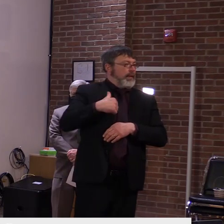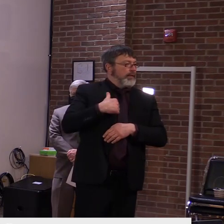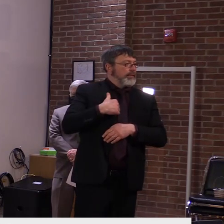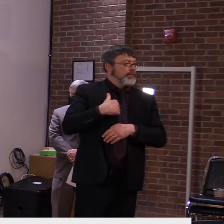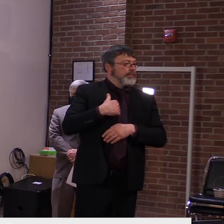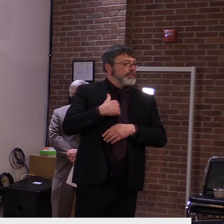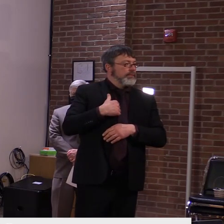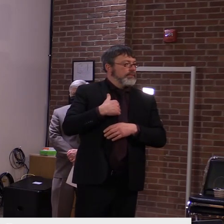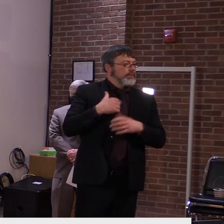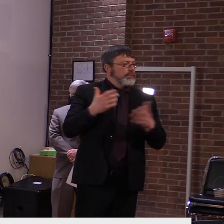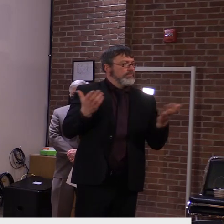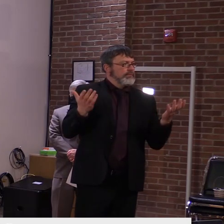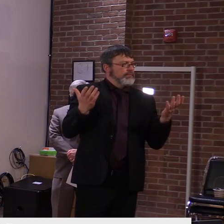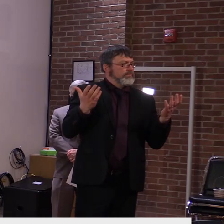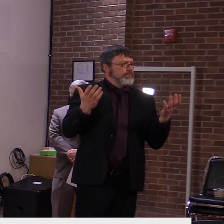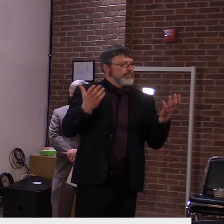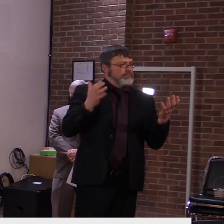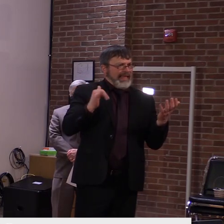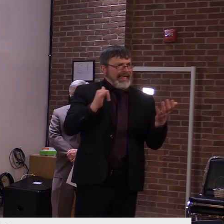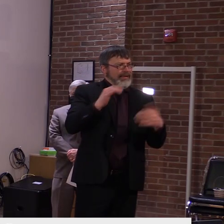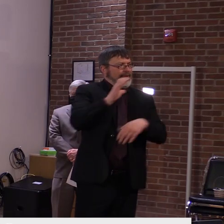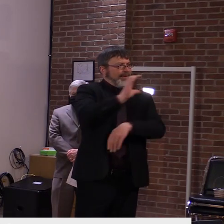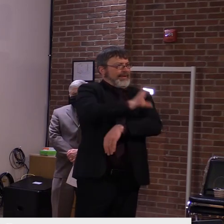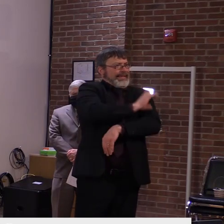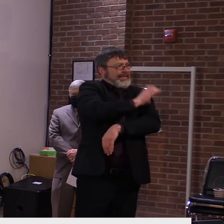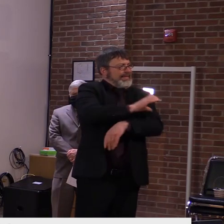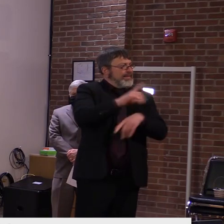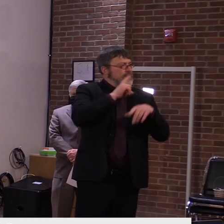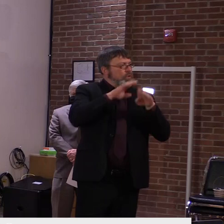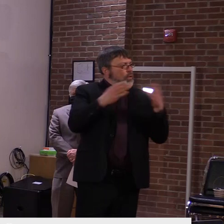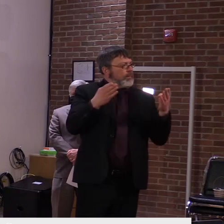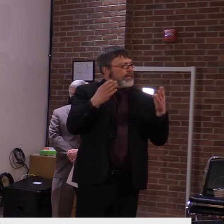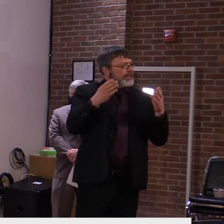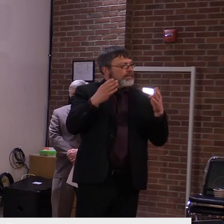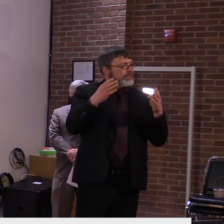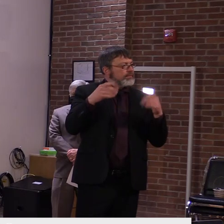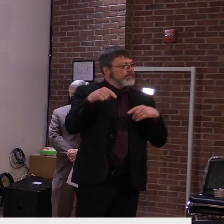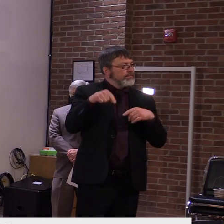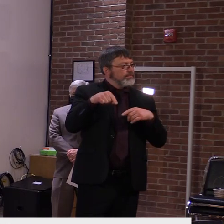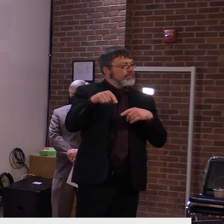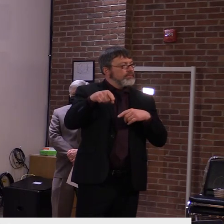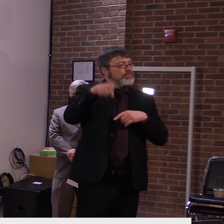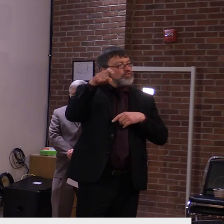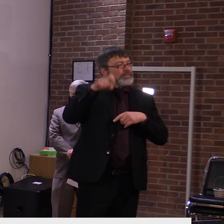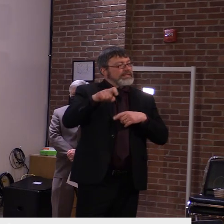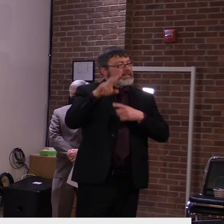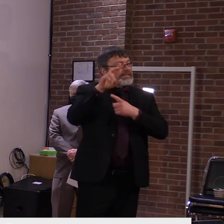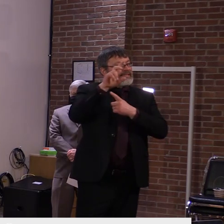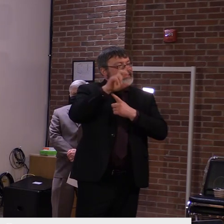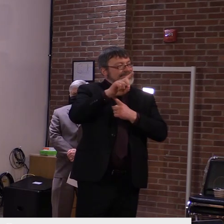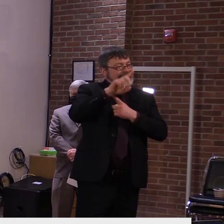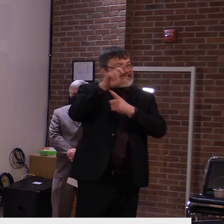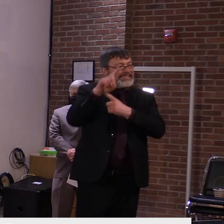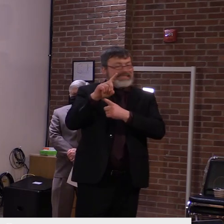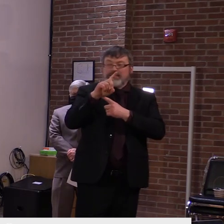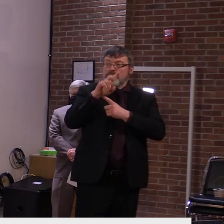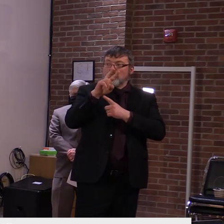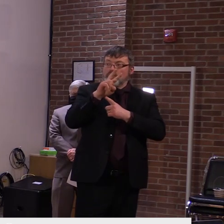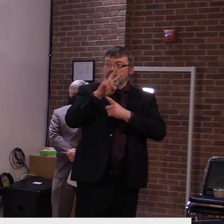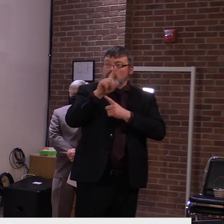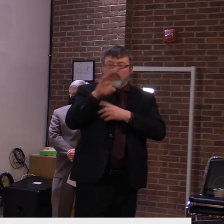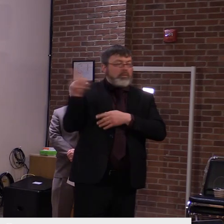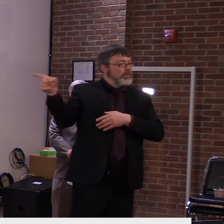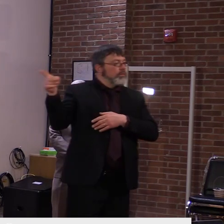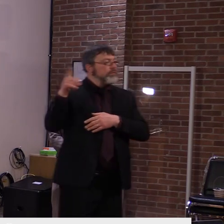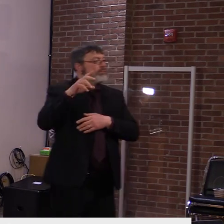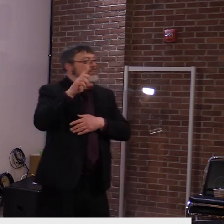DD214. They can also look you up in their system. So if Mike can give us some contact info for the